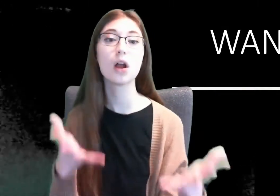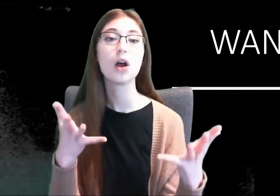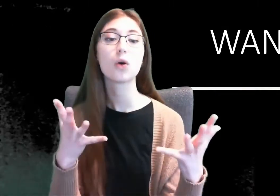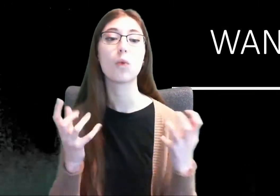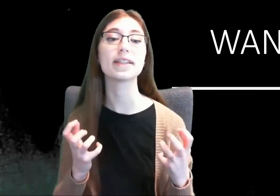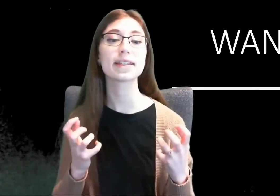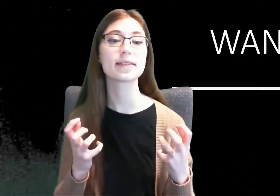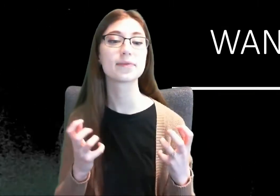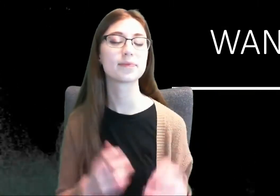Want.